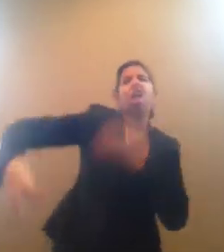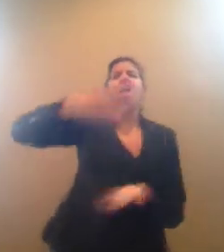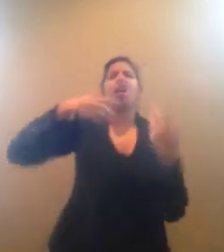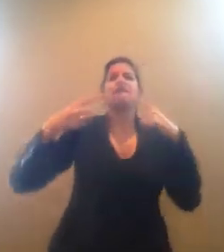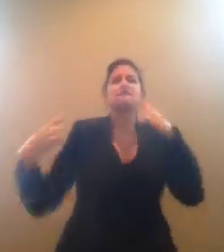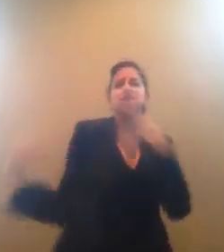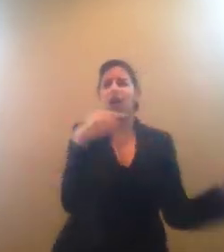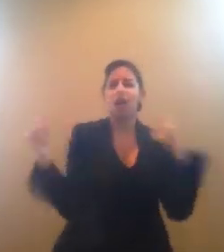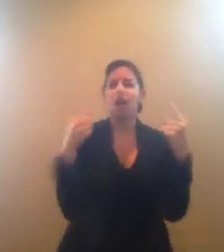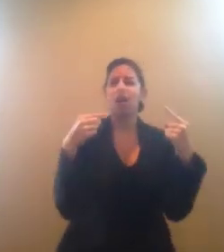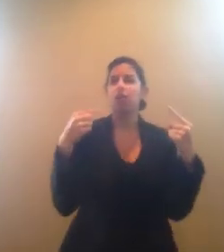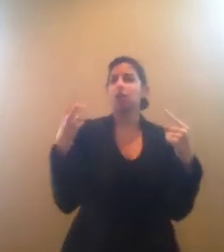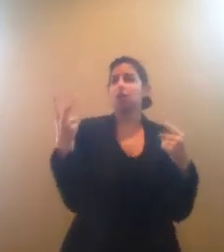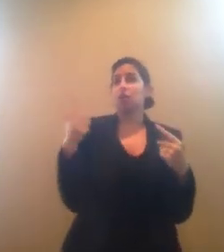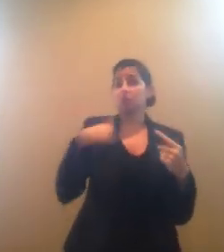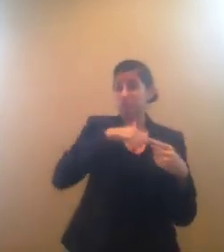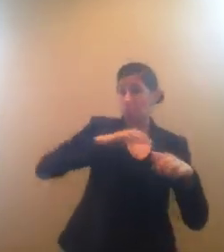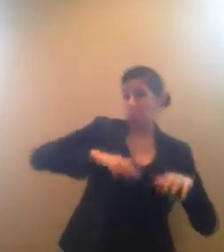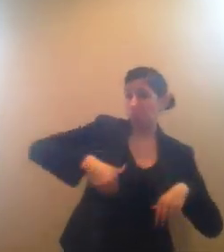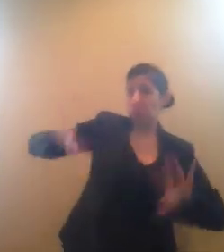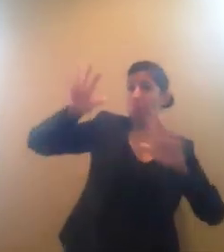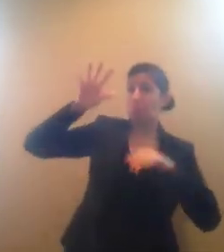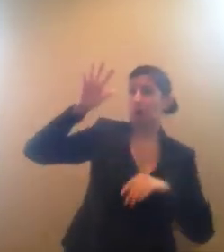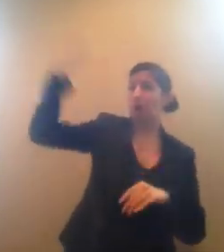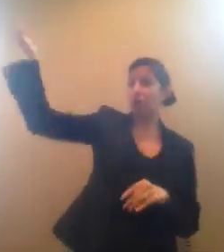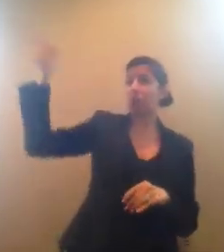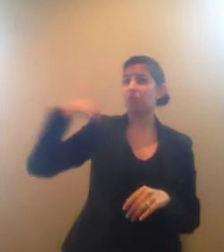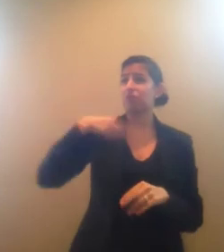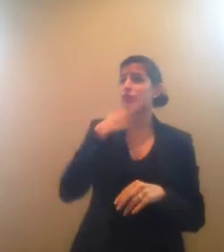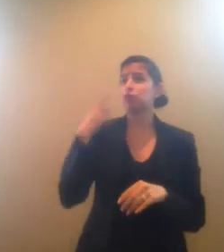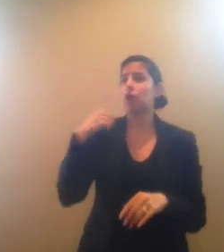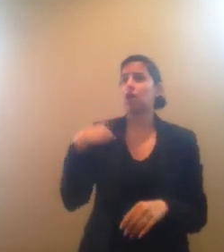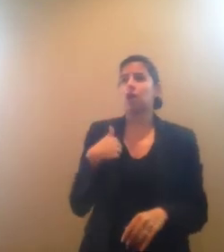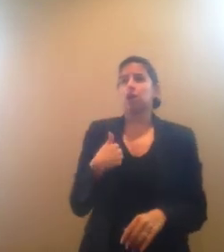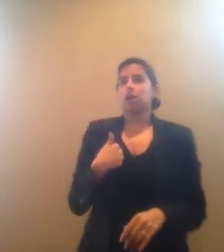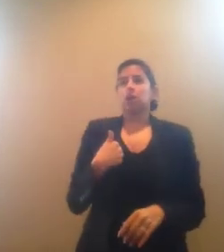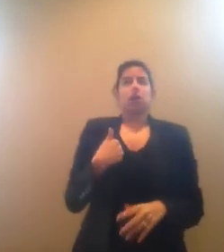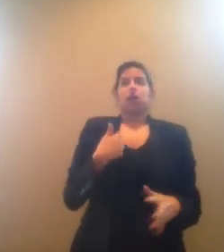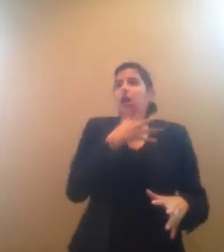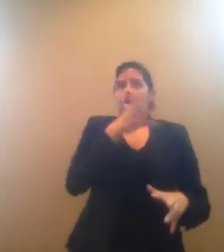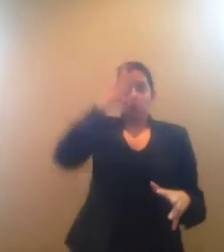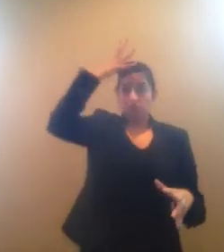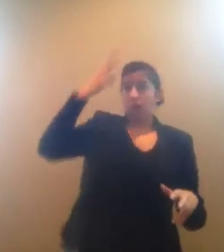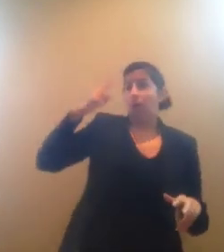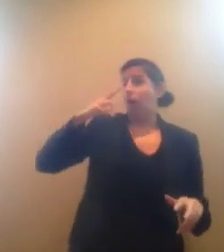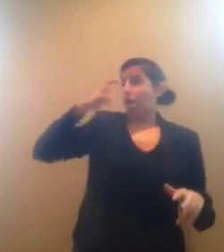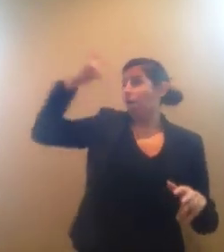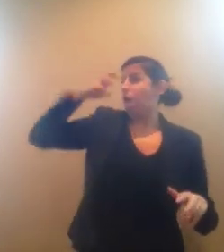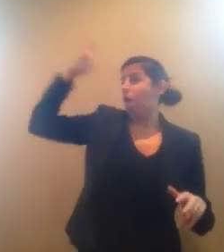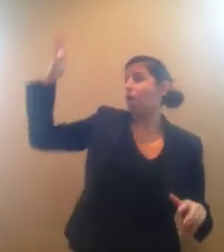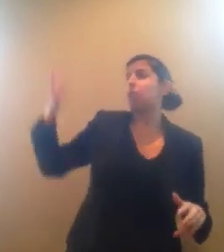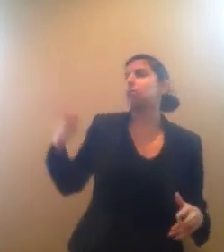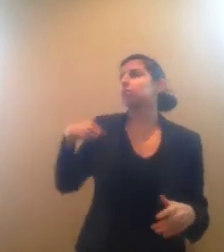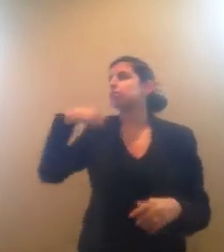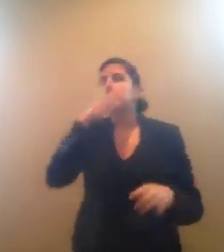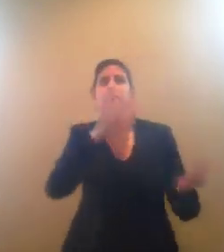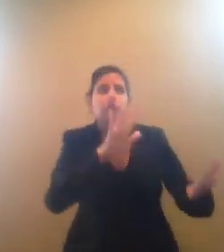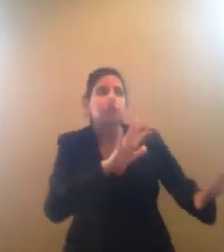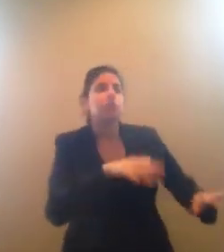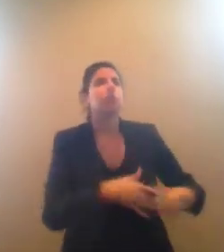trying to figure out what to do. And he started yelling at me, and I said to the translator, okay, tell him to calm down. What is he saying? And she said, well, he's saying,